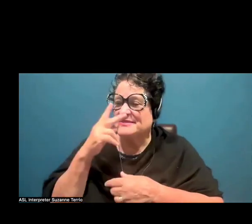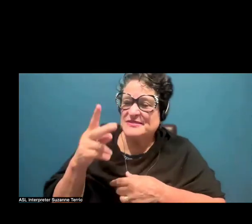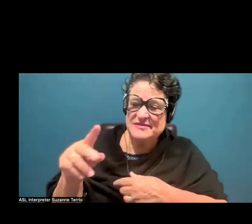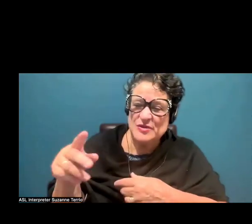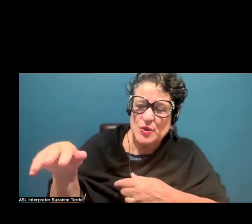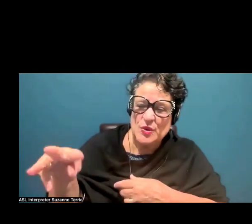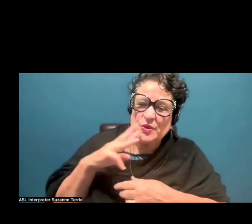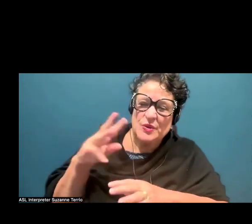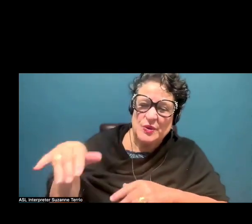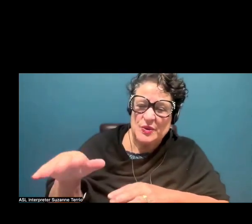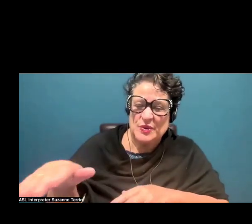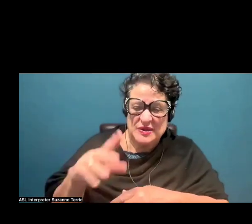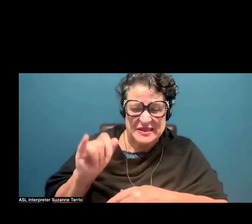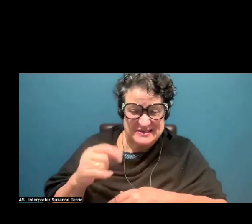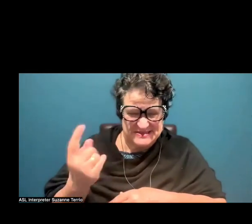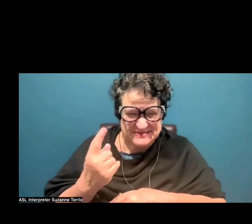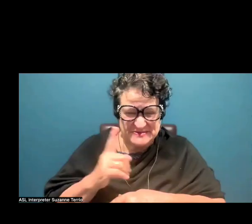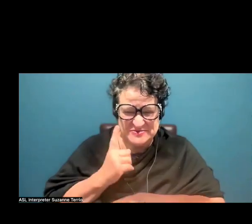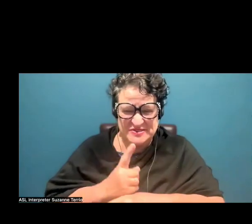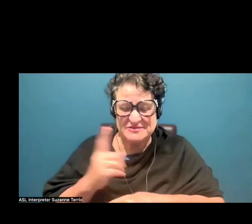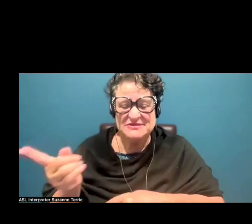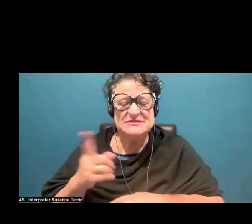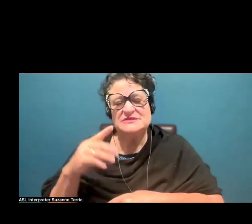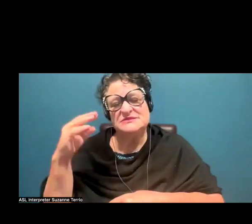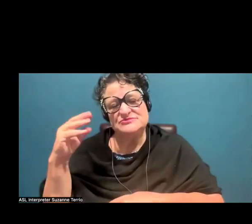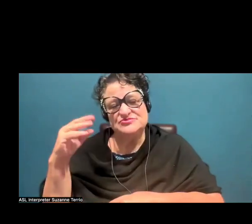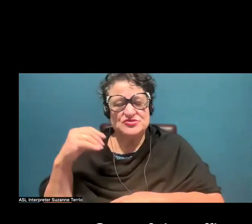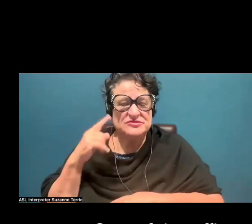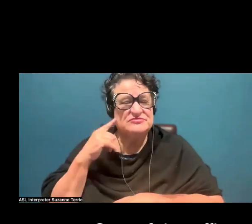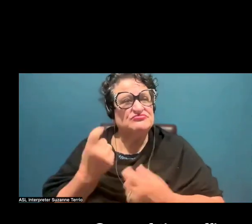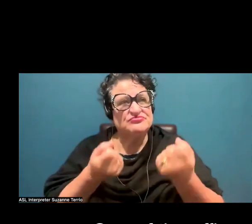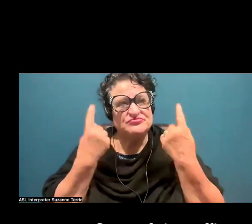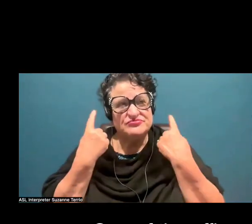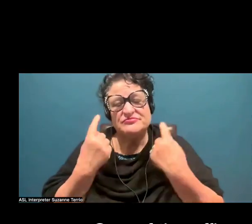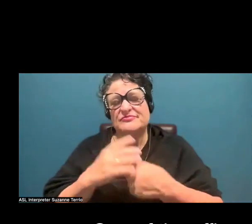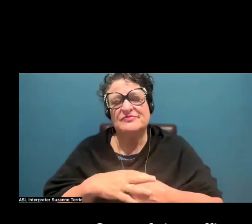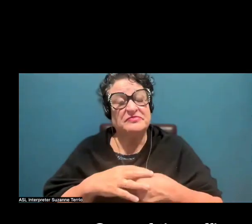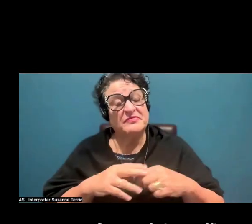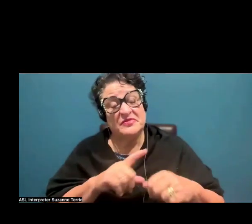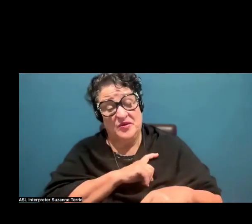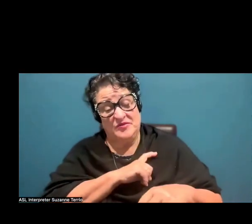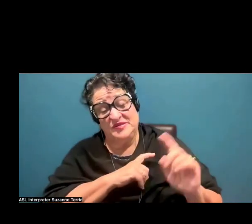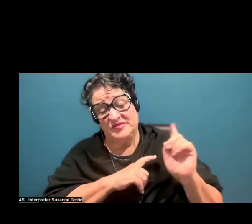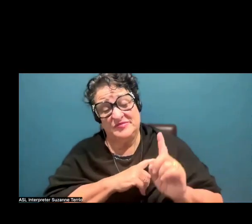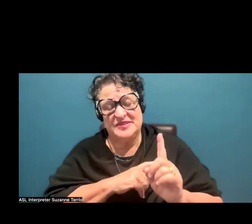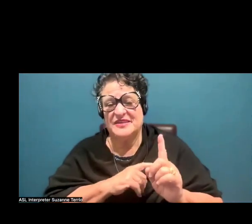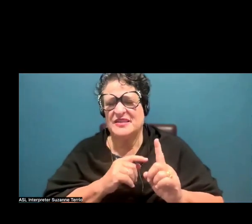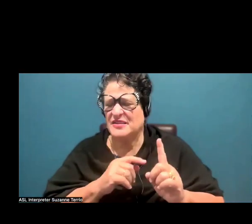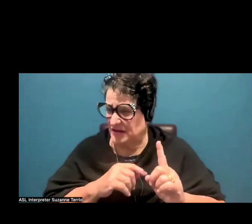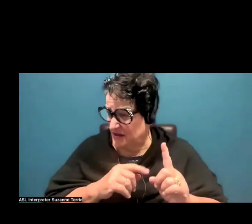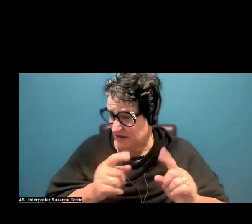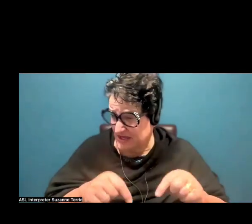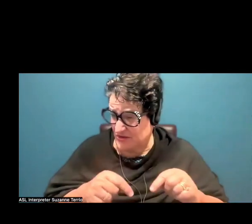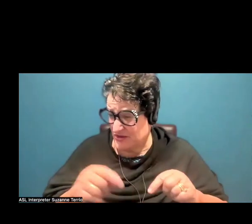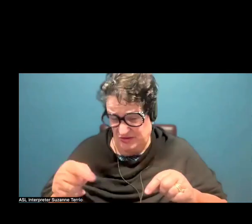is something, huh? He keeps talking, but I'm not listening. One of the officers coming down, he said, down here? To